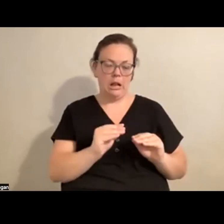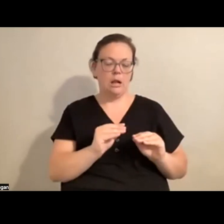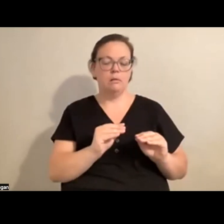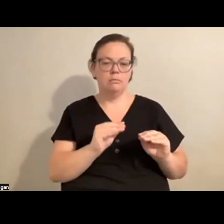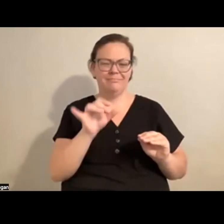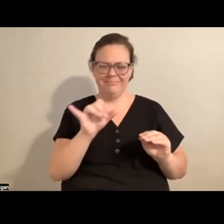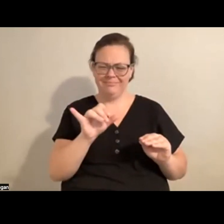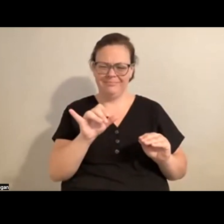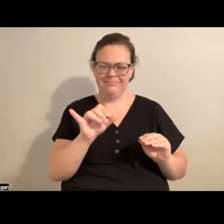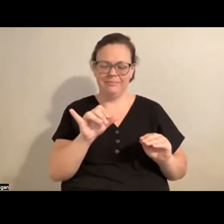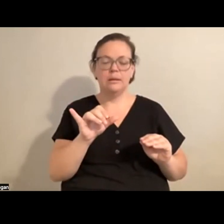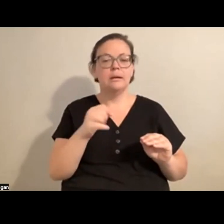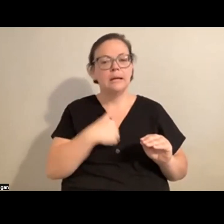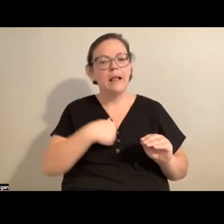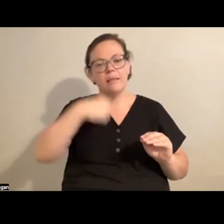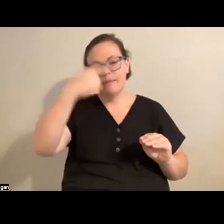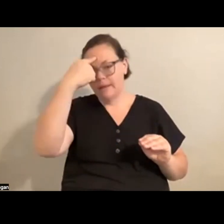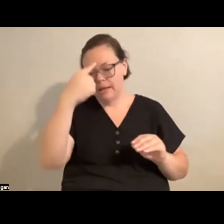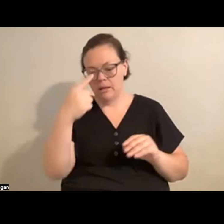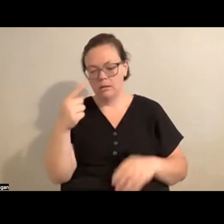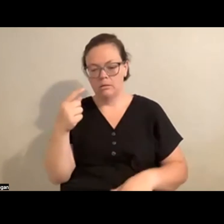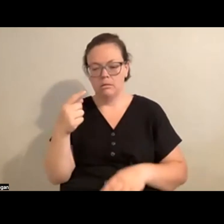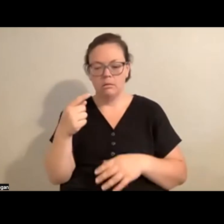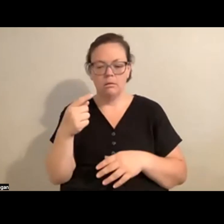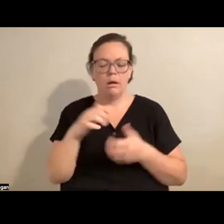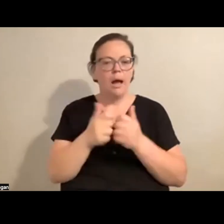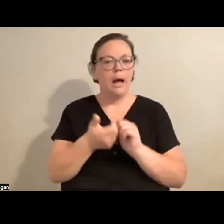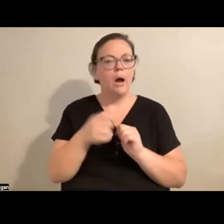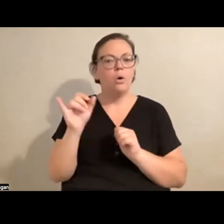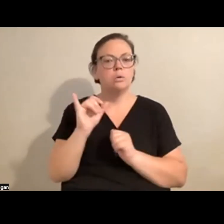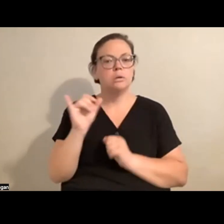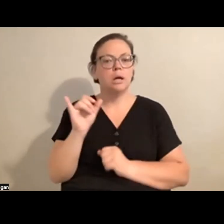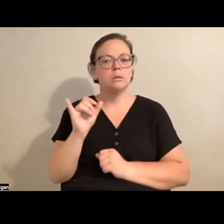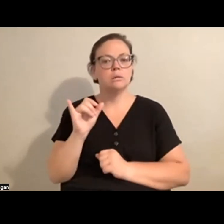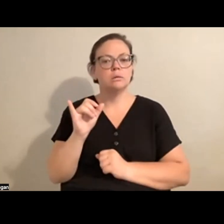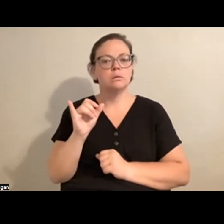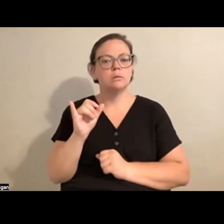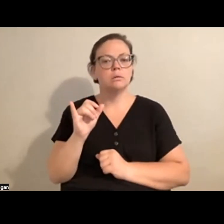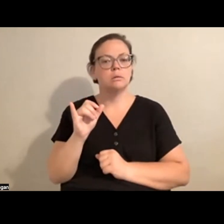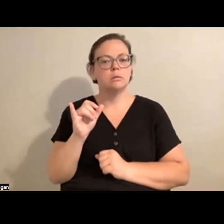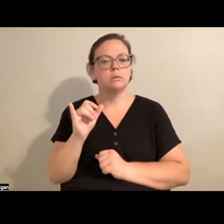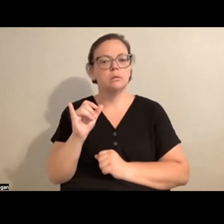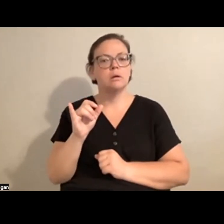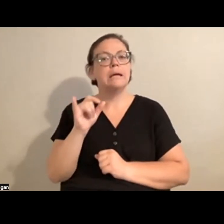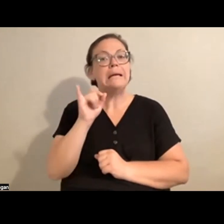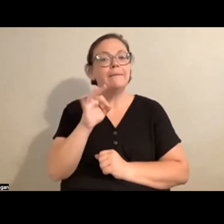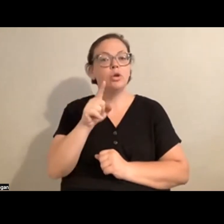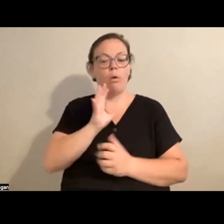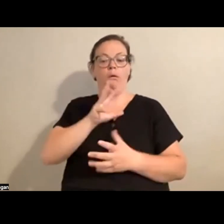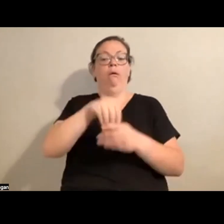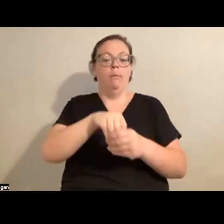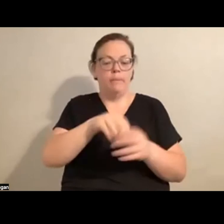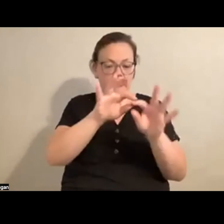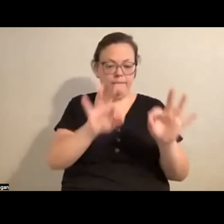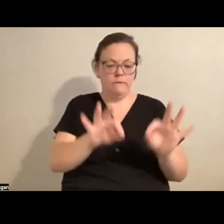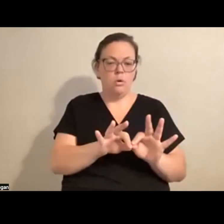about how, wrapping oneself in this form is like the closest